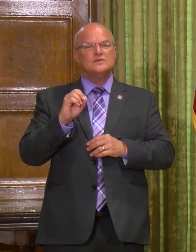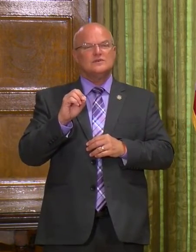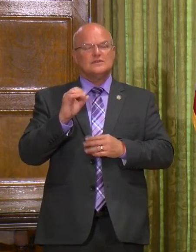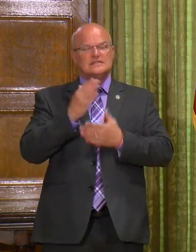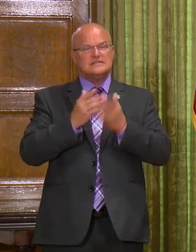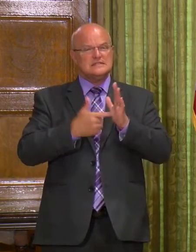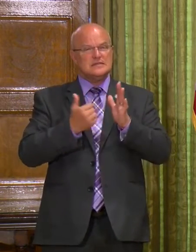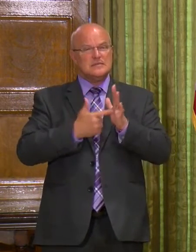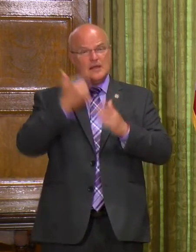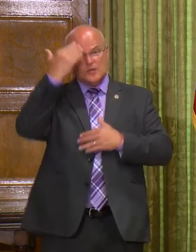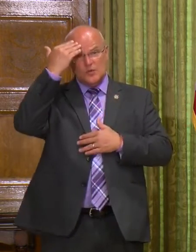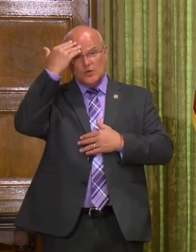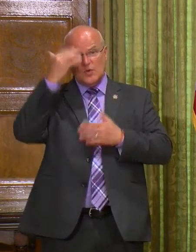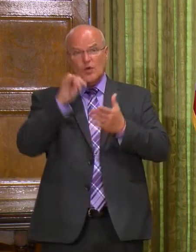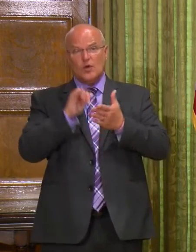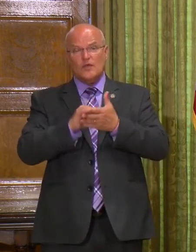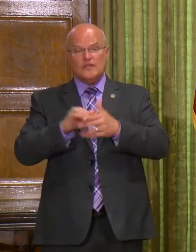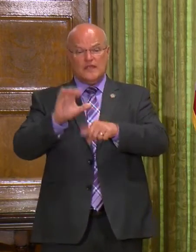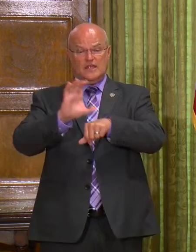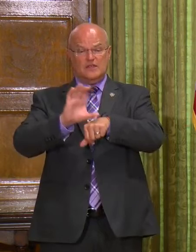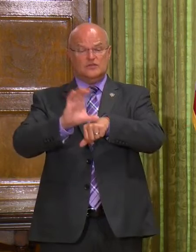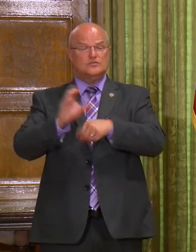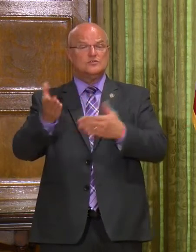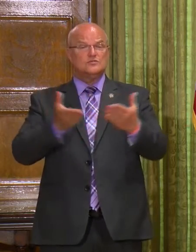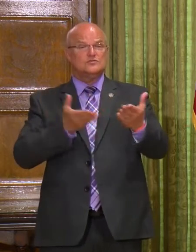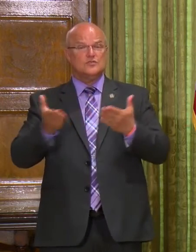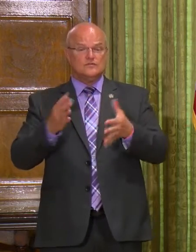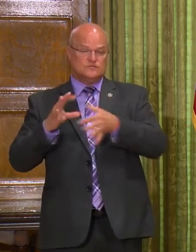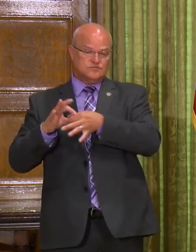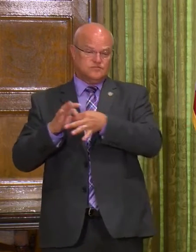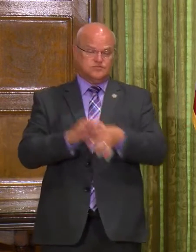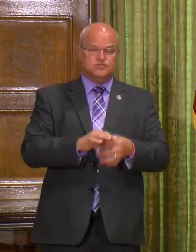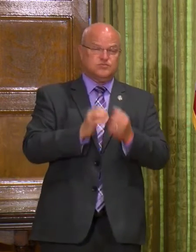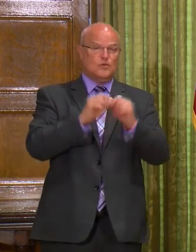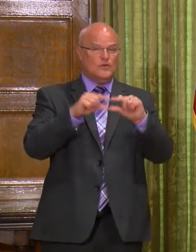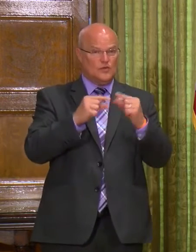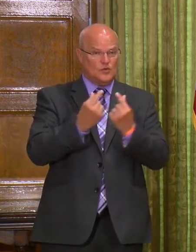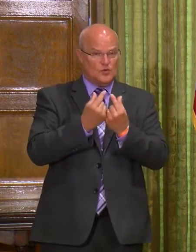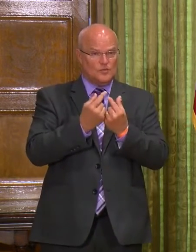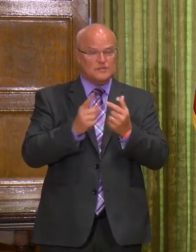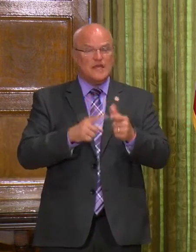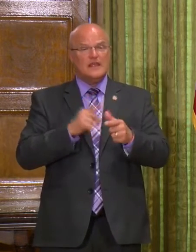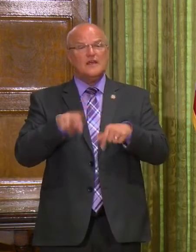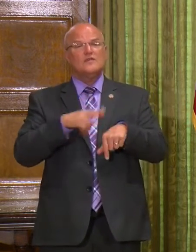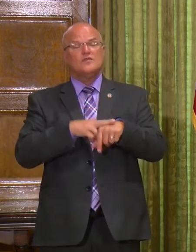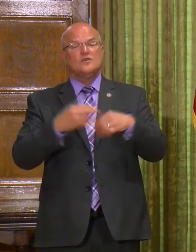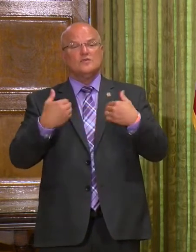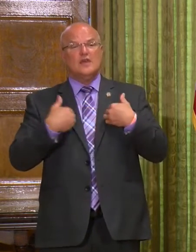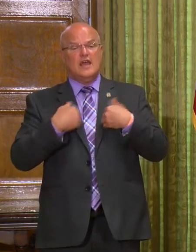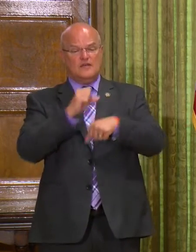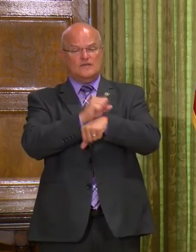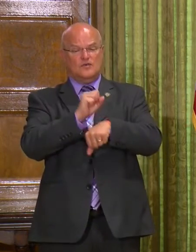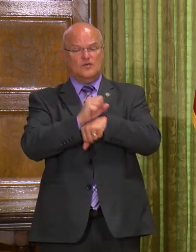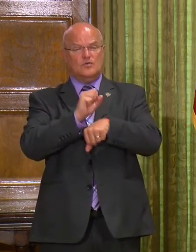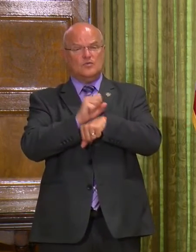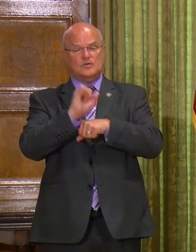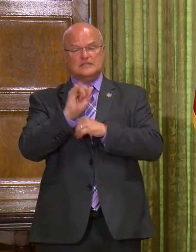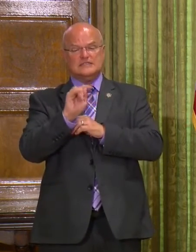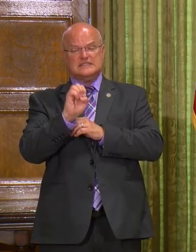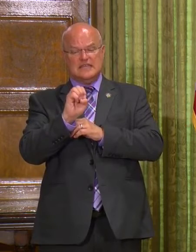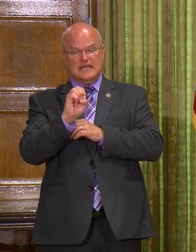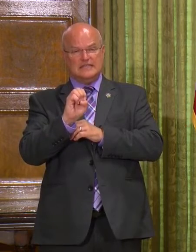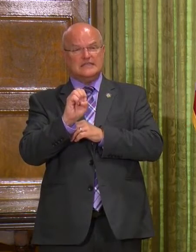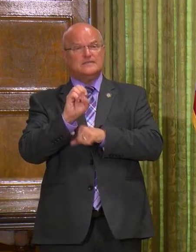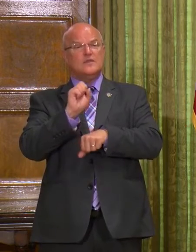In some cases, we know that church services have been associated with those groups. And then, of course, we do have work sites. The